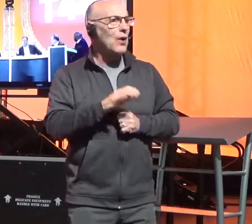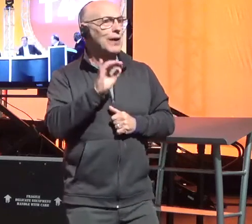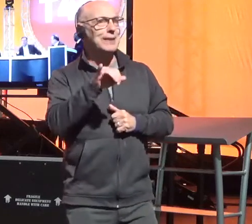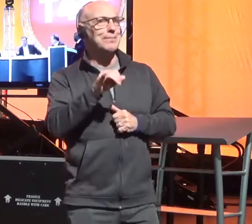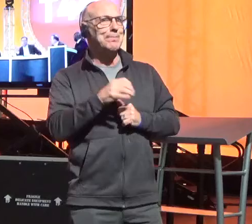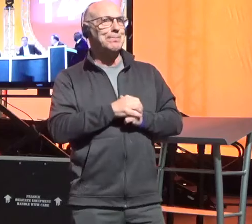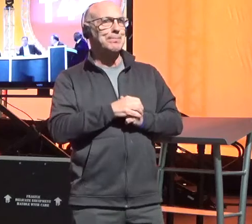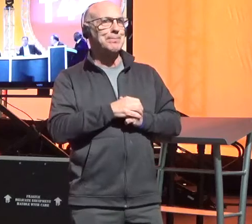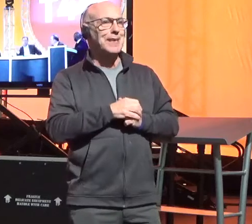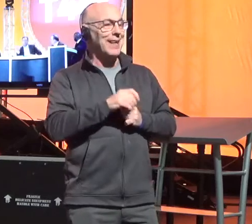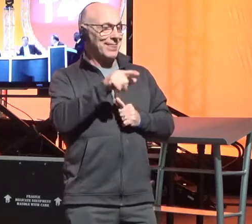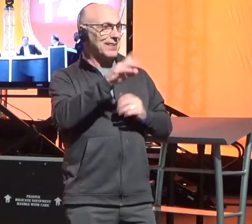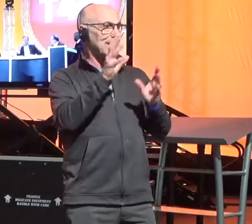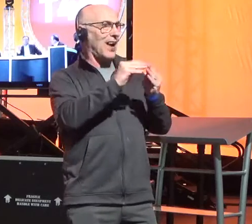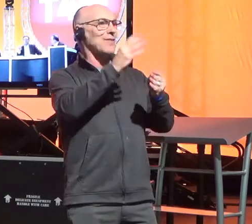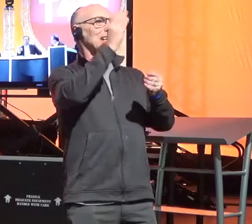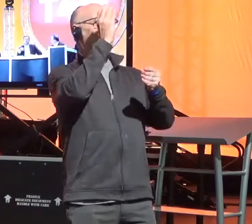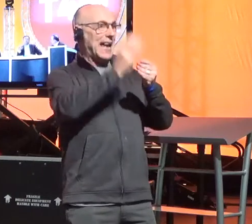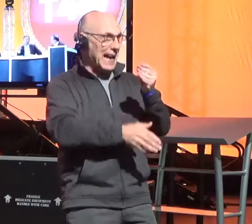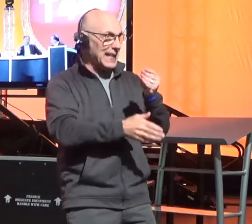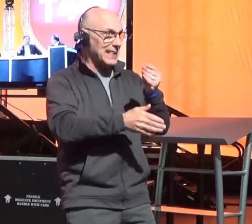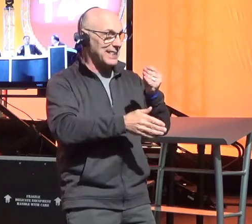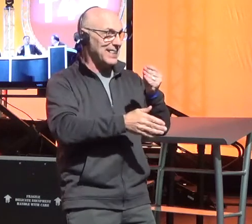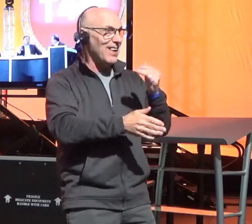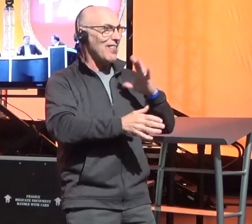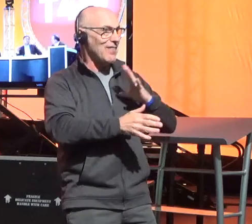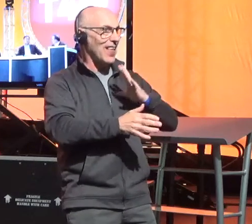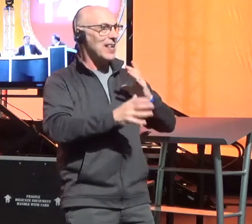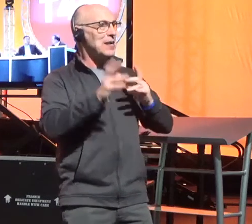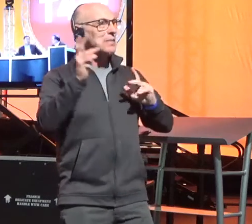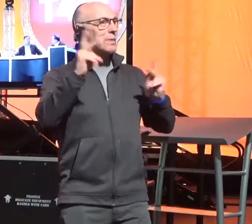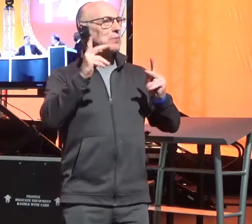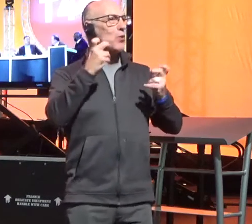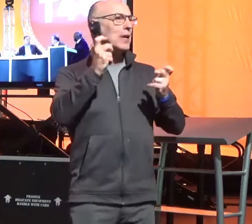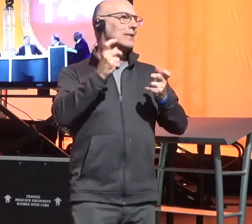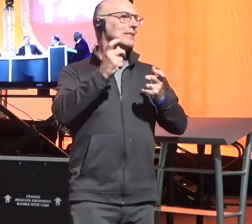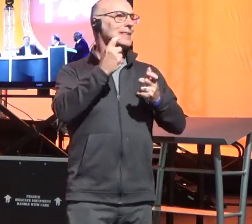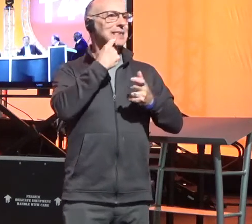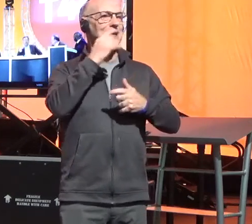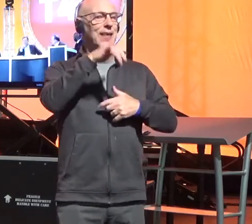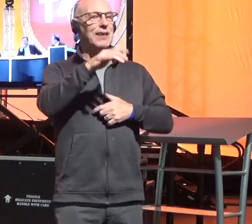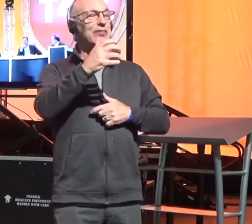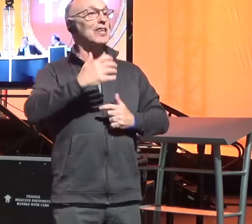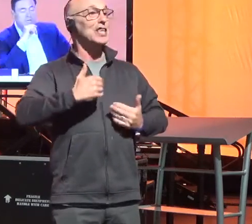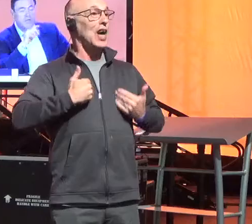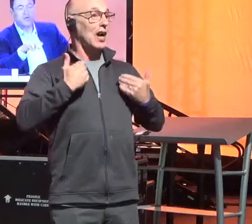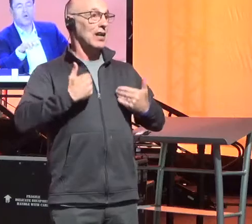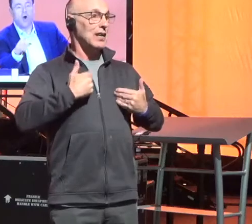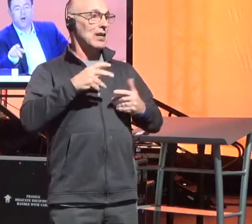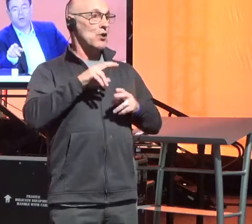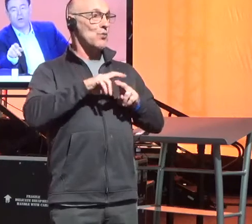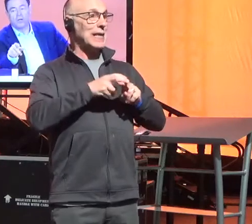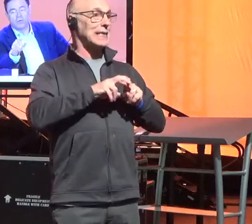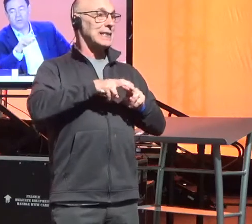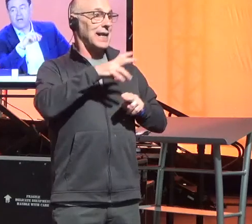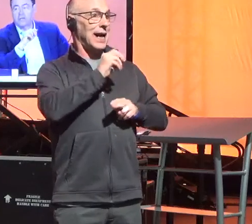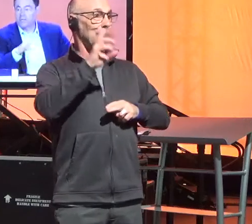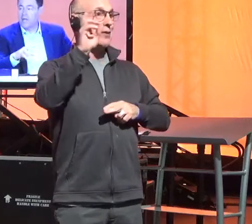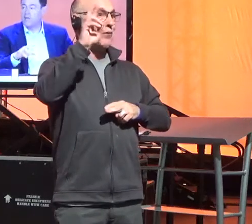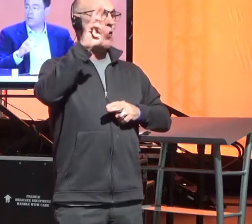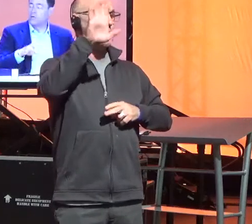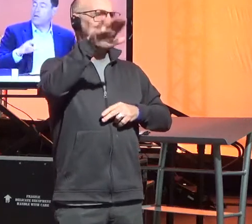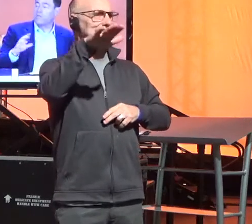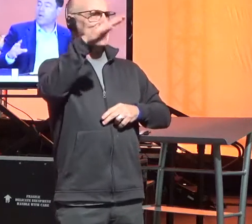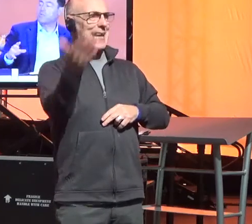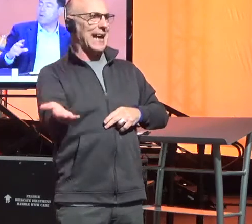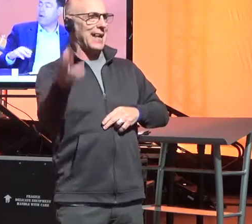of people as a chance to write the obituary for Young, Restless, and Reformed. Because the initial article in Christianity Today